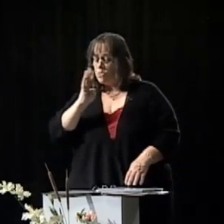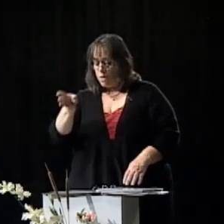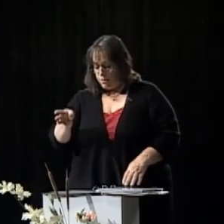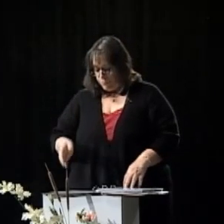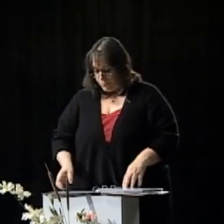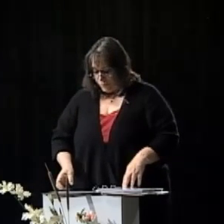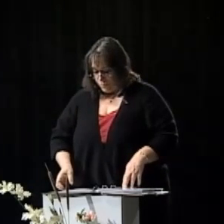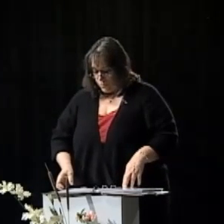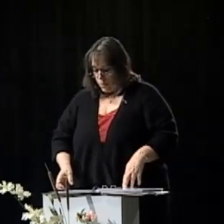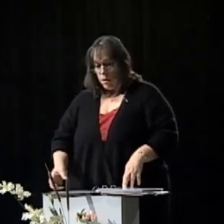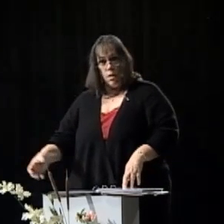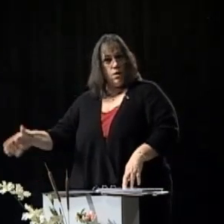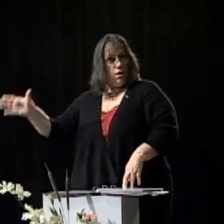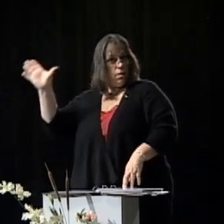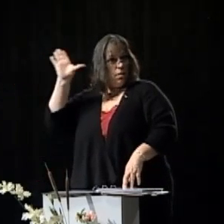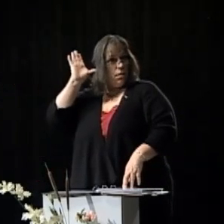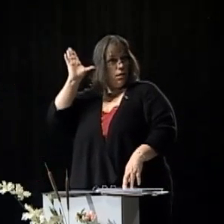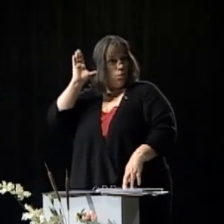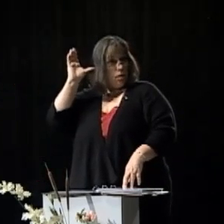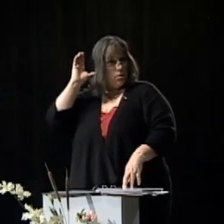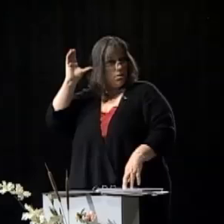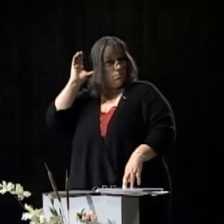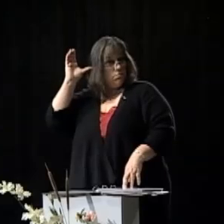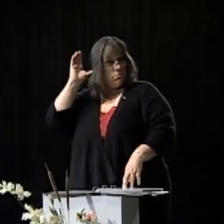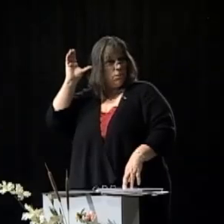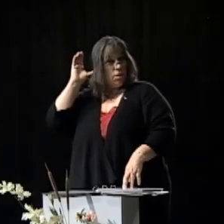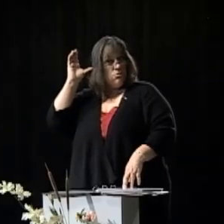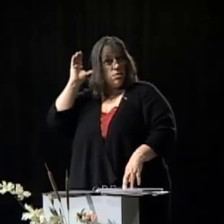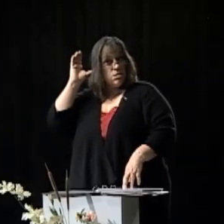that. I want to listen. Can you listen to me?